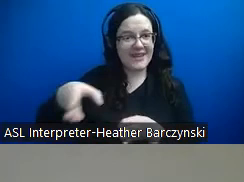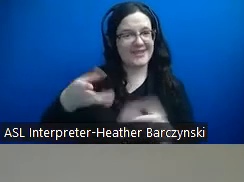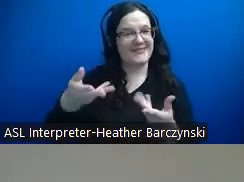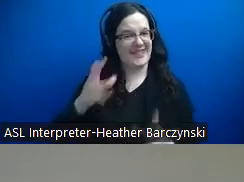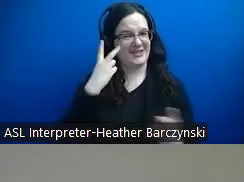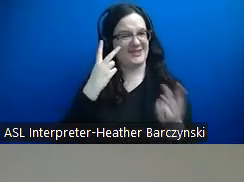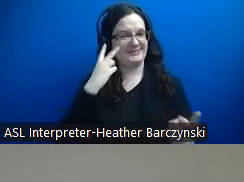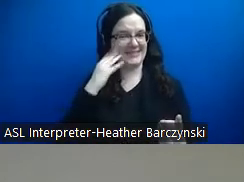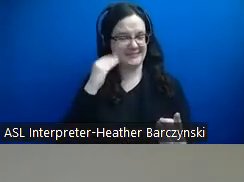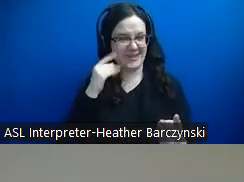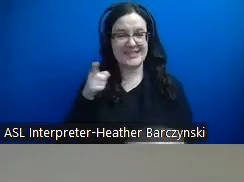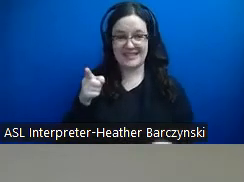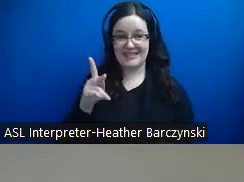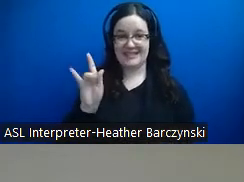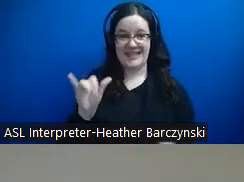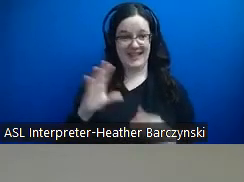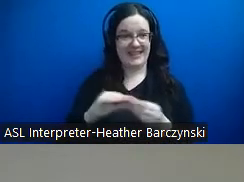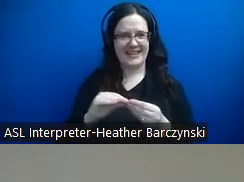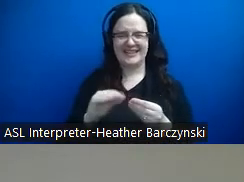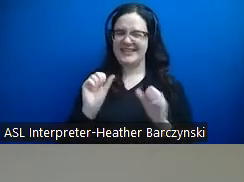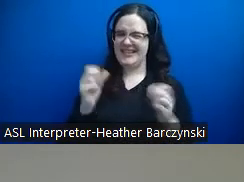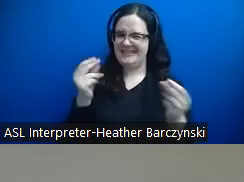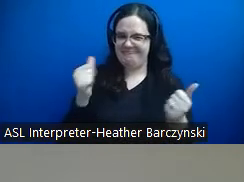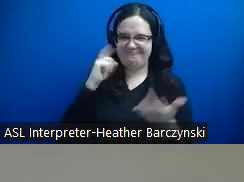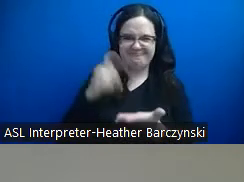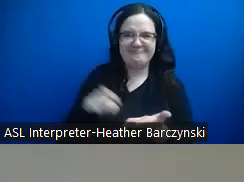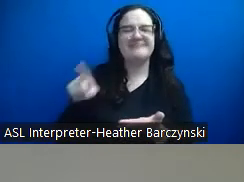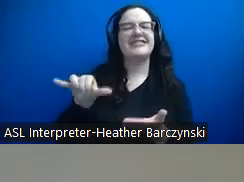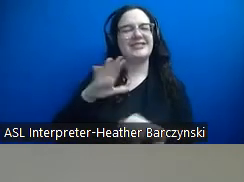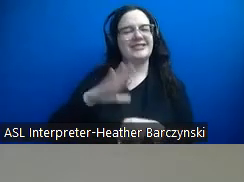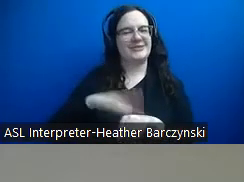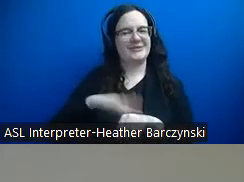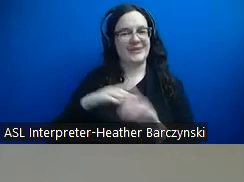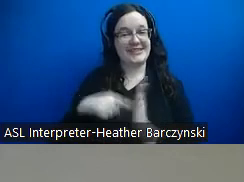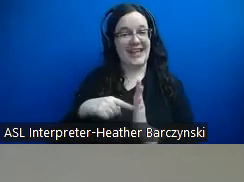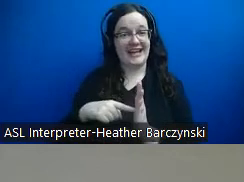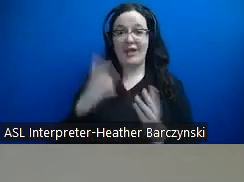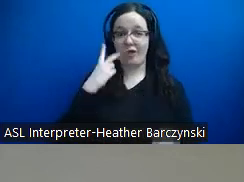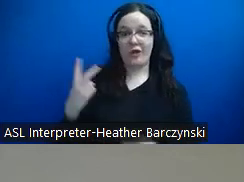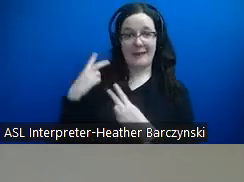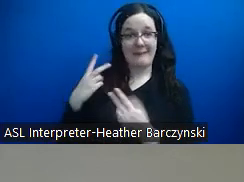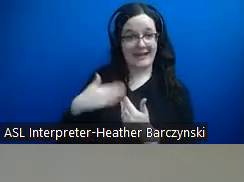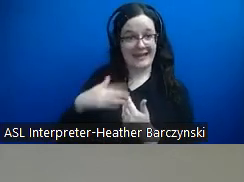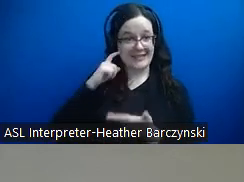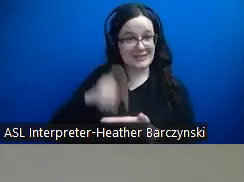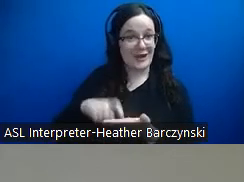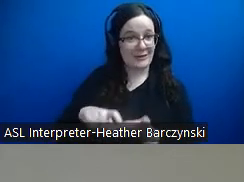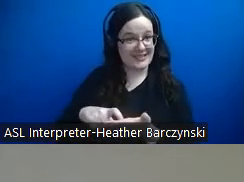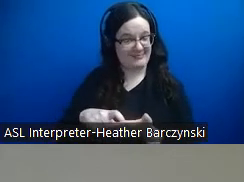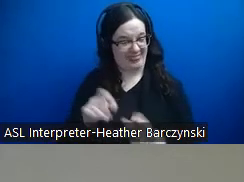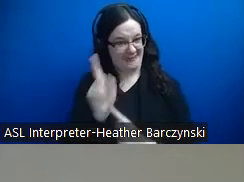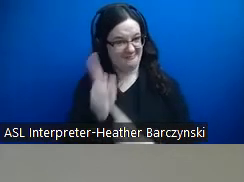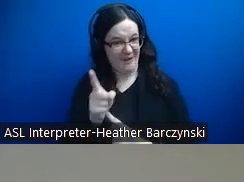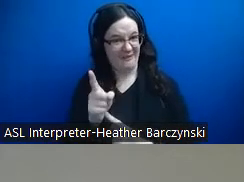you can immediately identify the warning signs, right? It's easy to say looking back on it, but those warning signs,